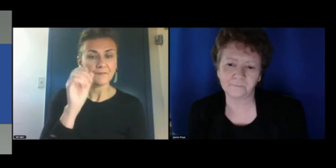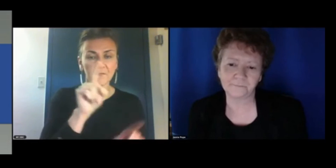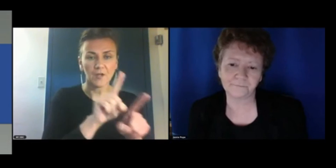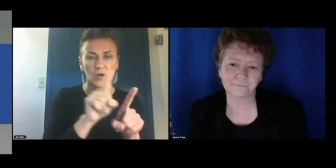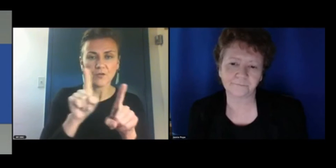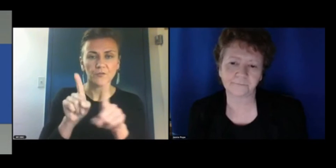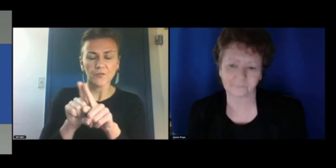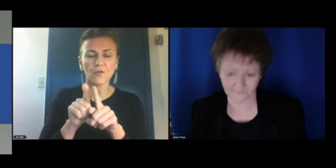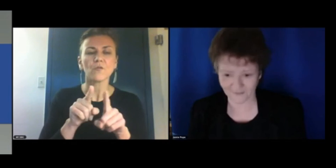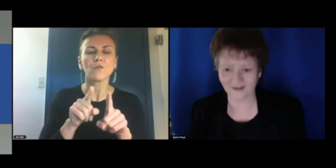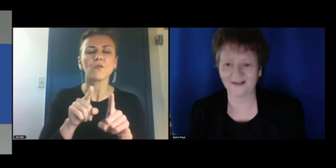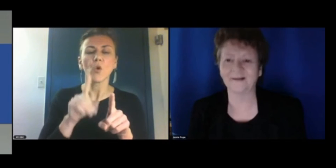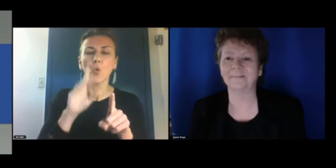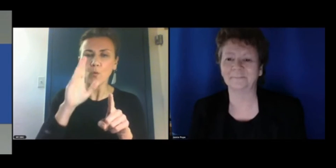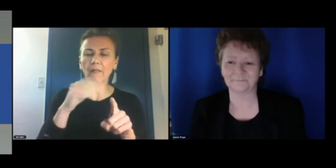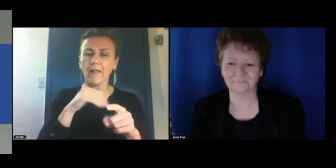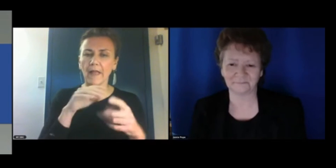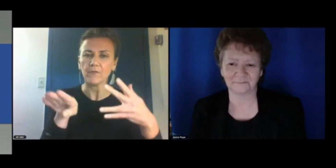yes.